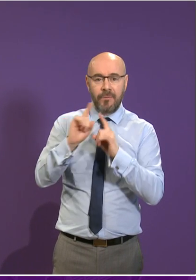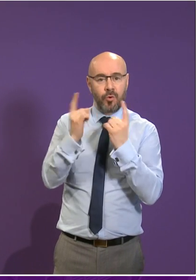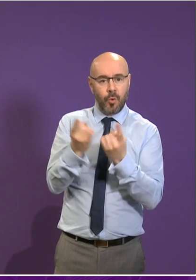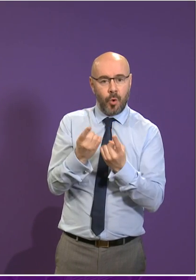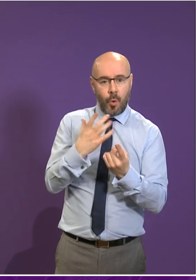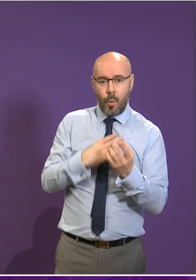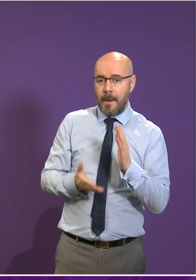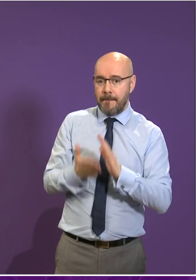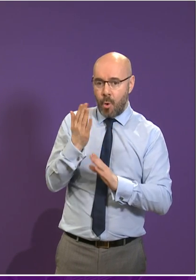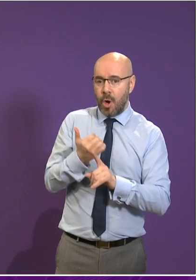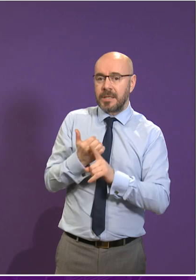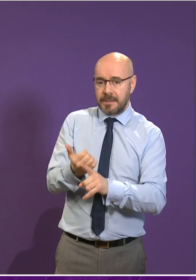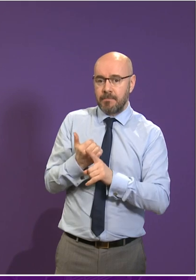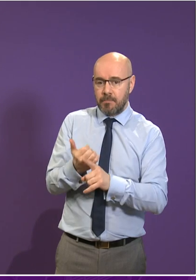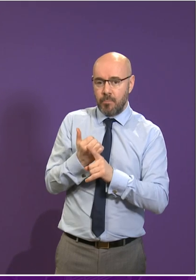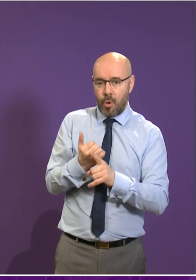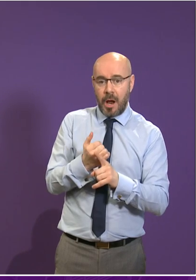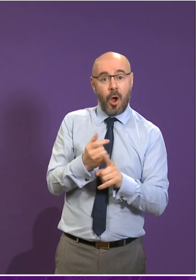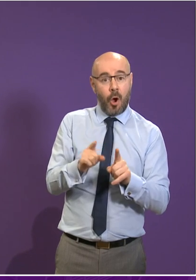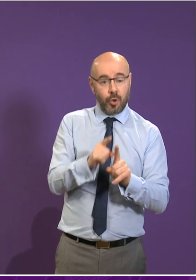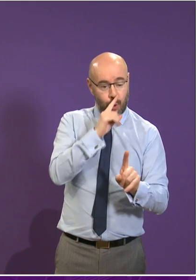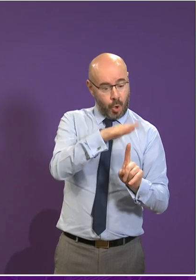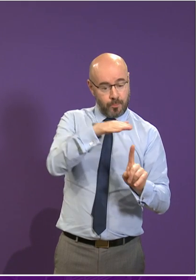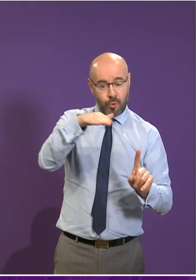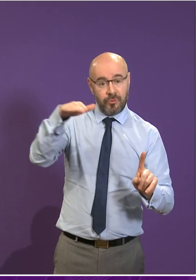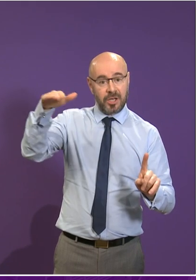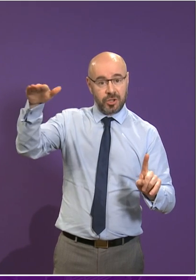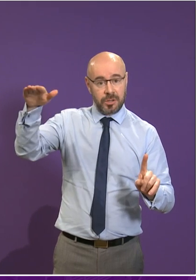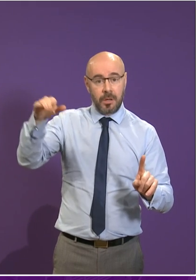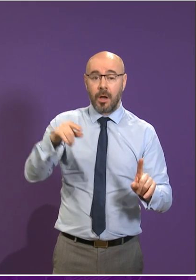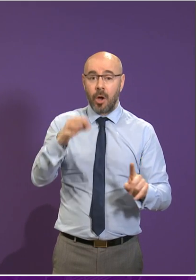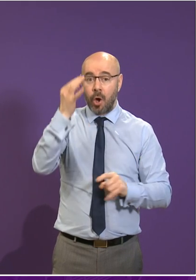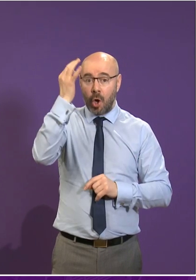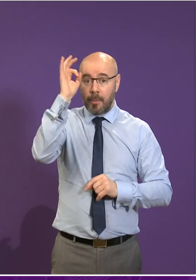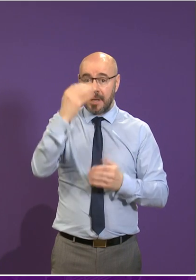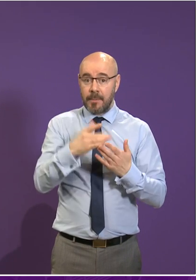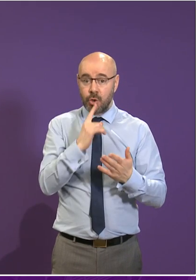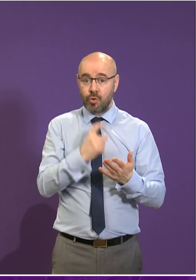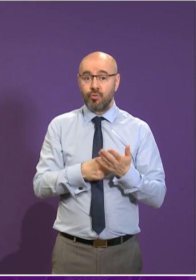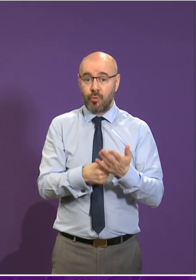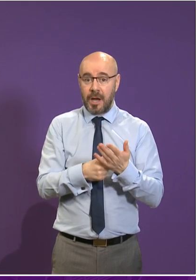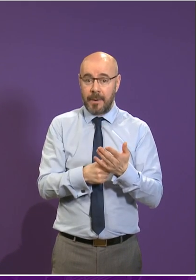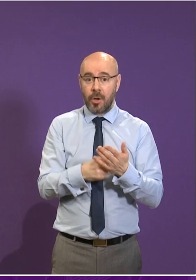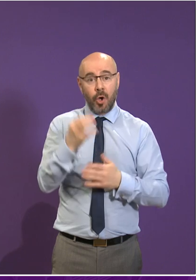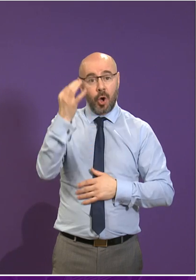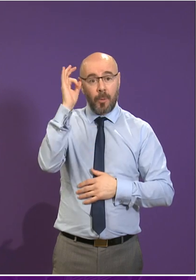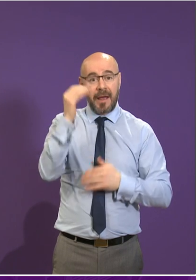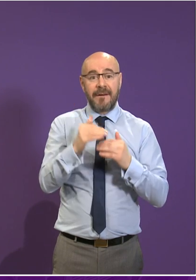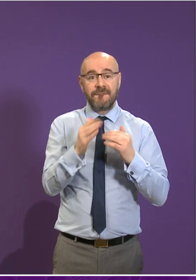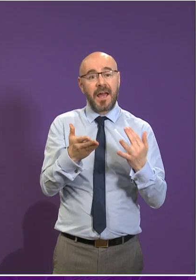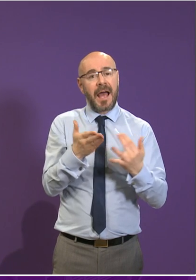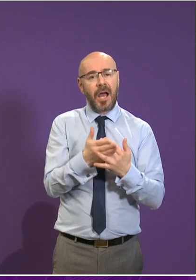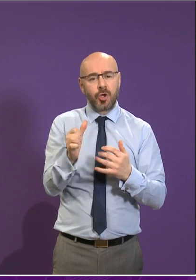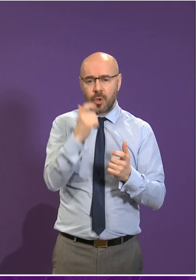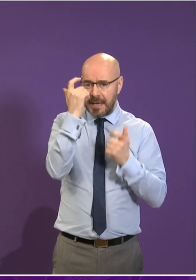support for access learners, and progression from college. The Commission also recommended that the new Commissioner for Fair Access should consider